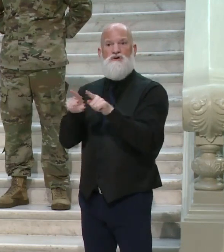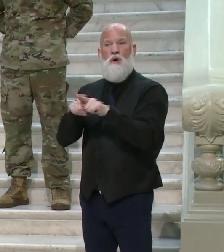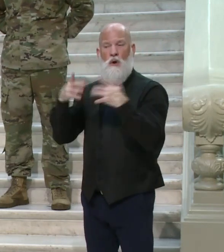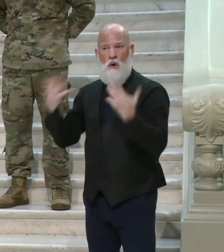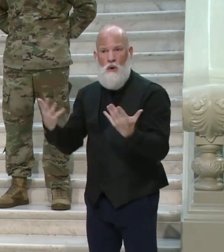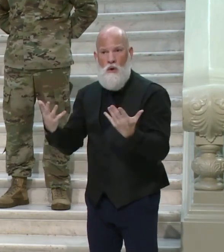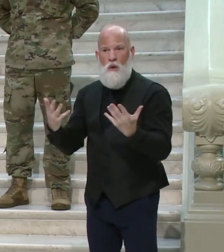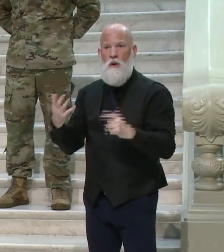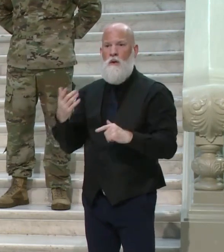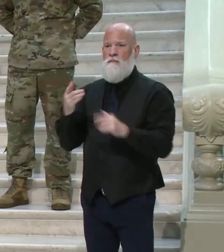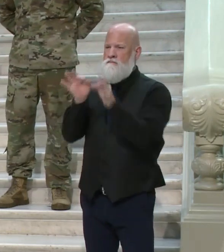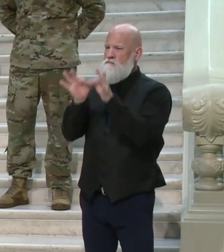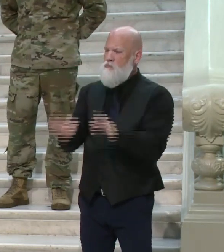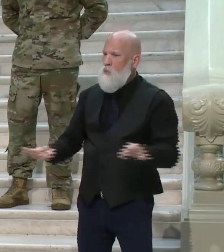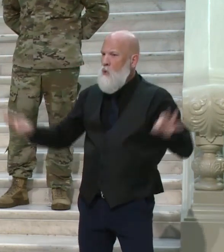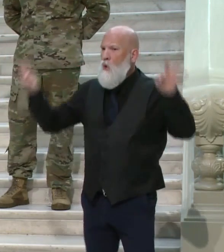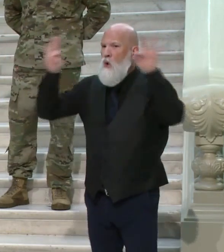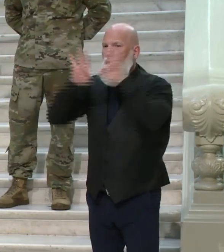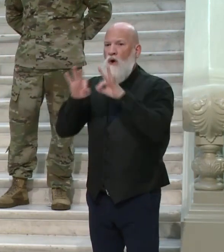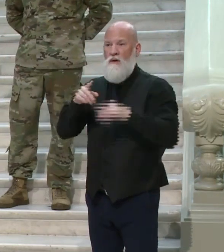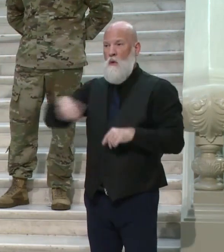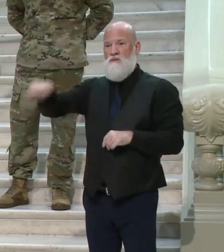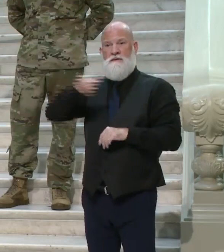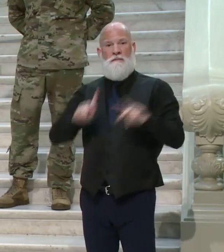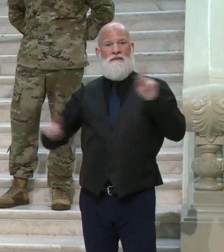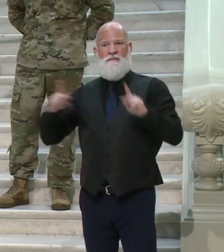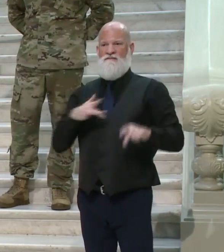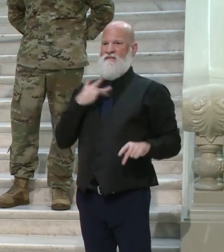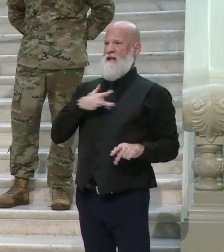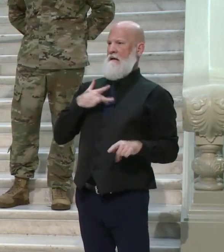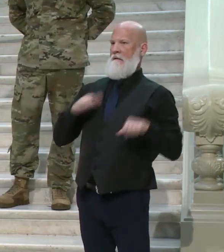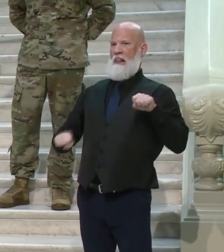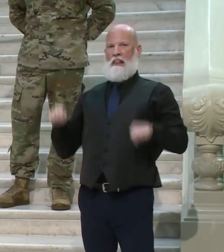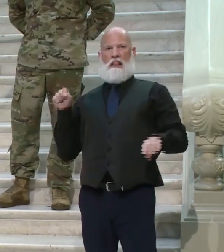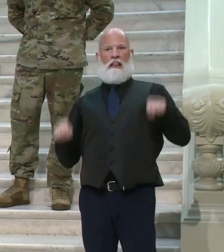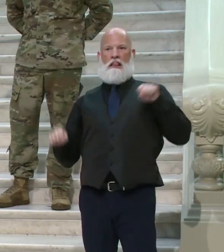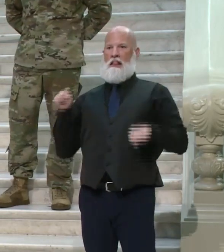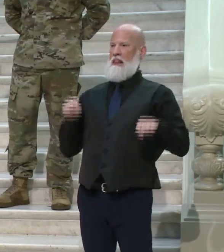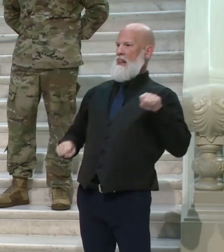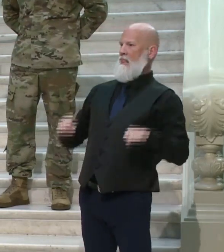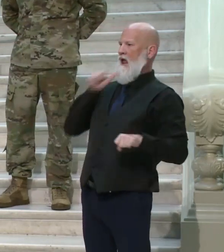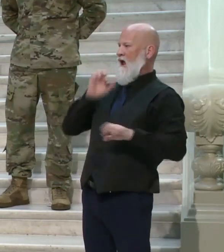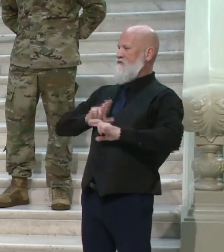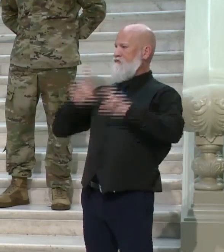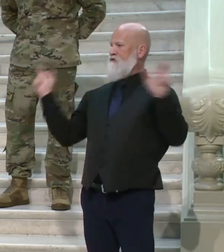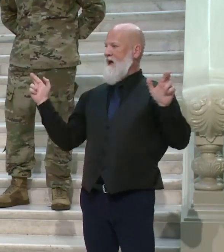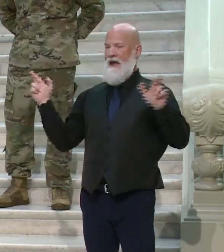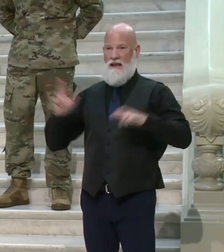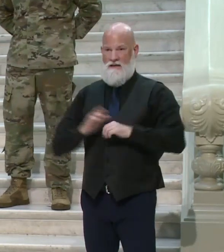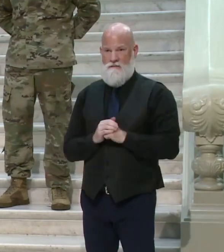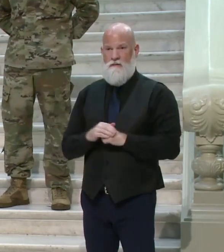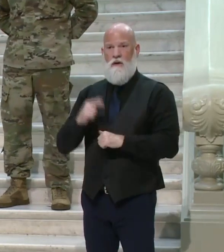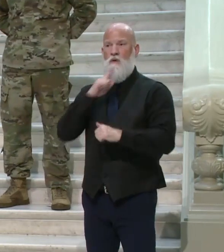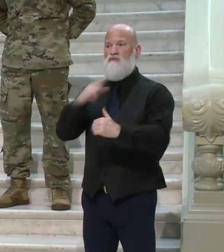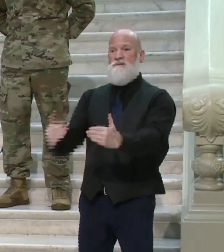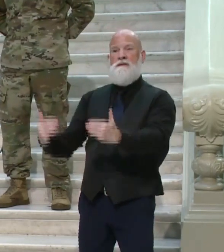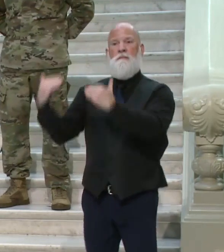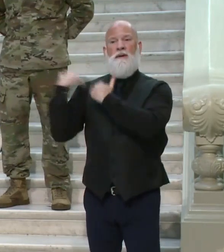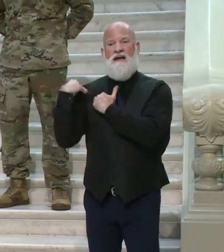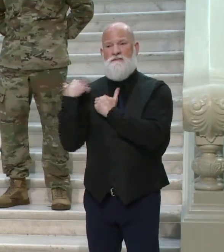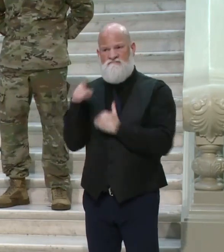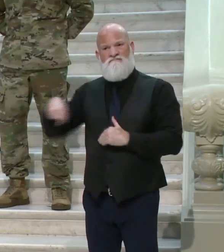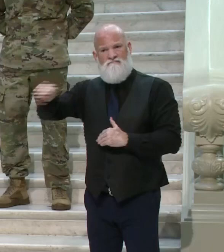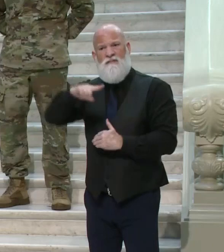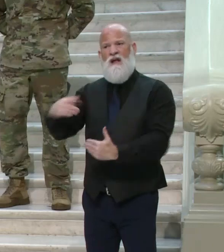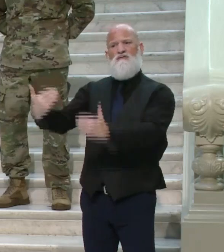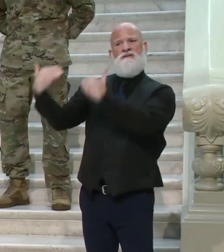they can or they can't make it work. They're taking the responsibility not to open. If we continue to do that, if